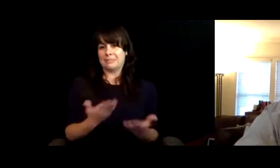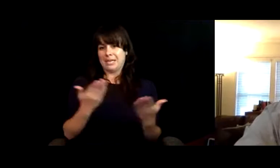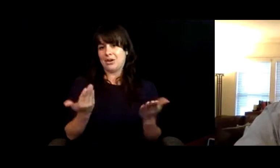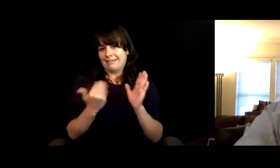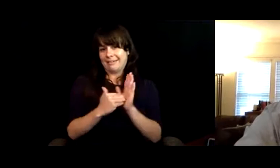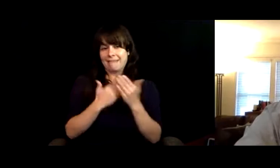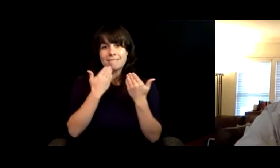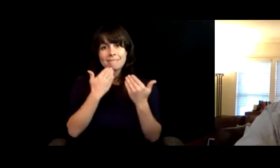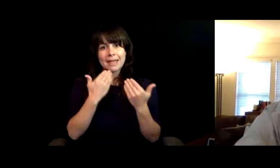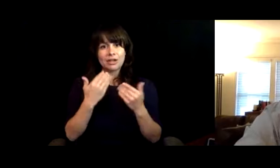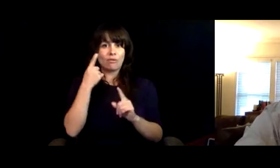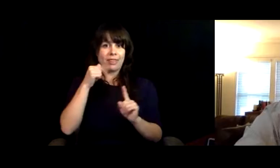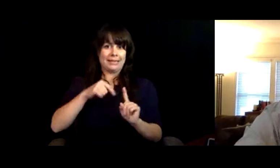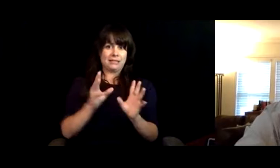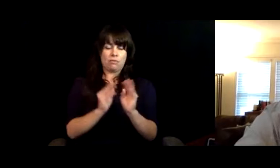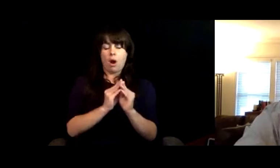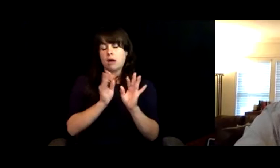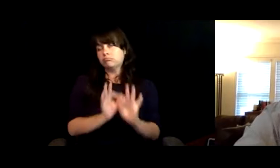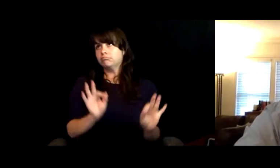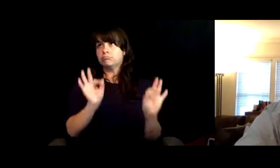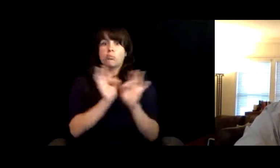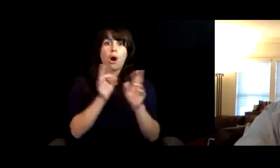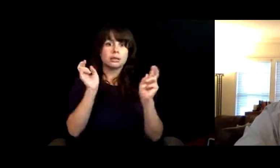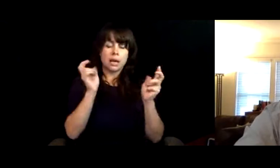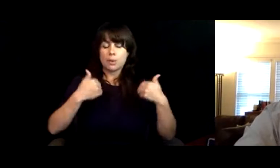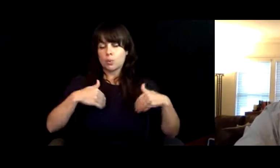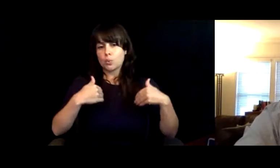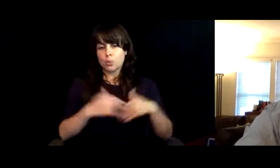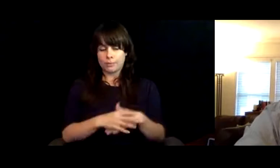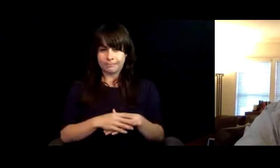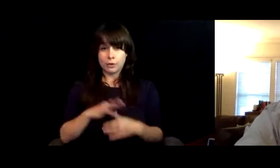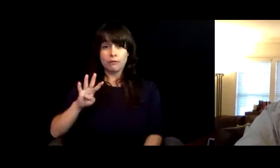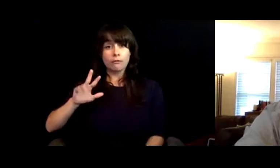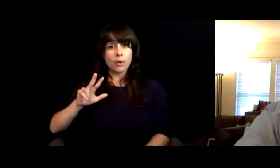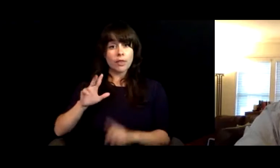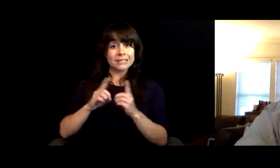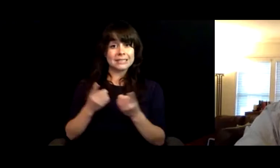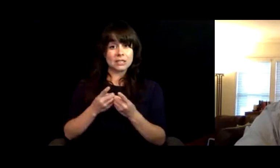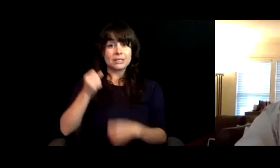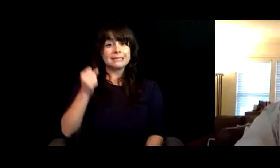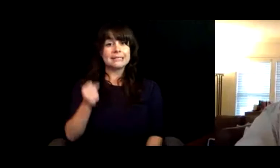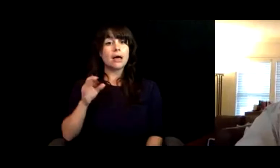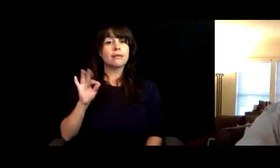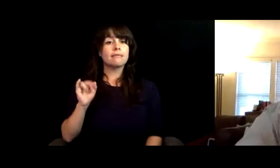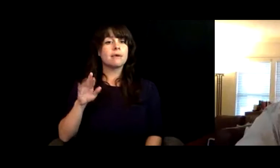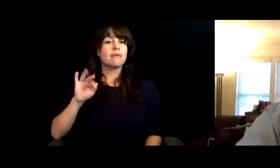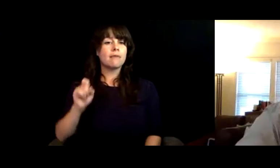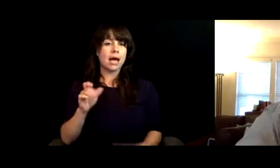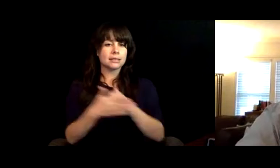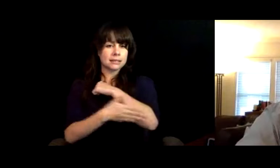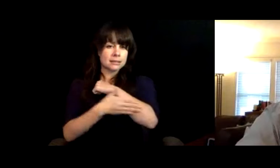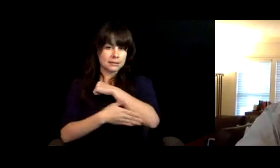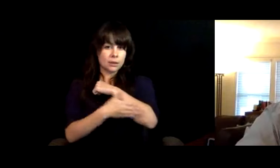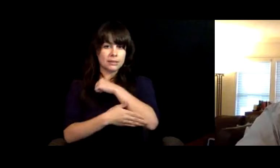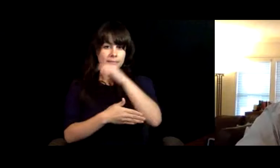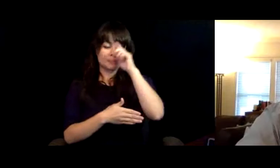forum. Extraordinarily important topic. The 43rd district is in South Fairfax County. It follows the